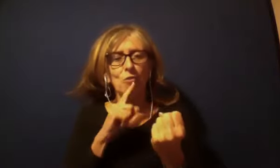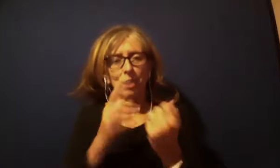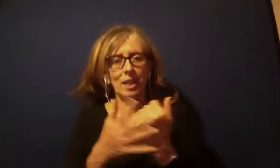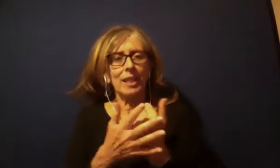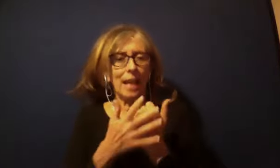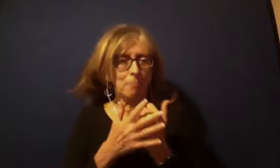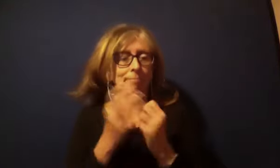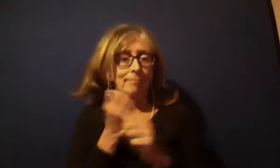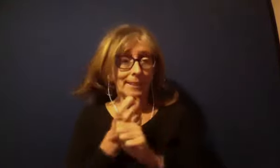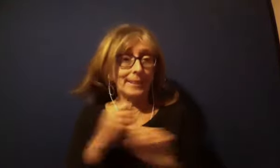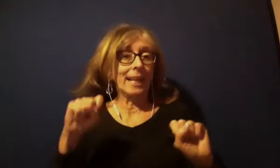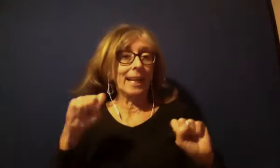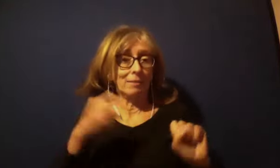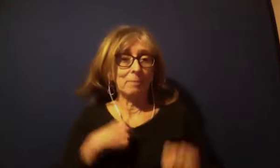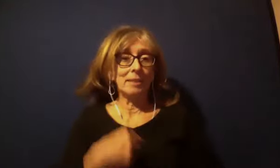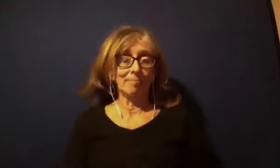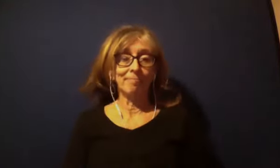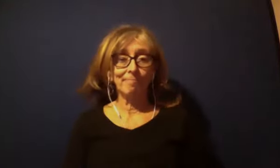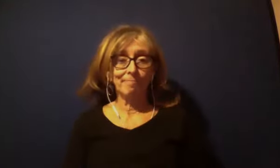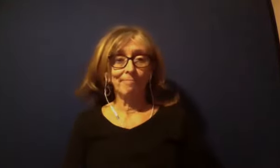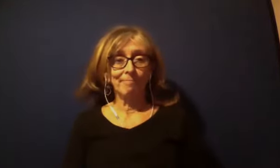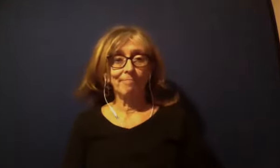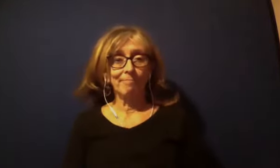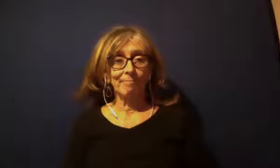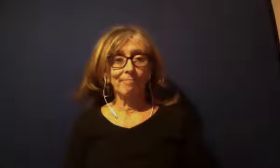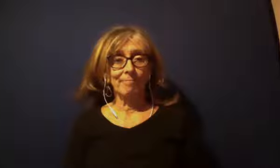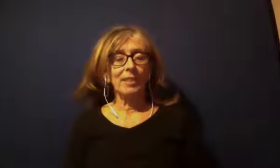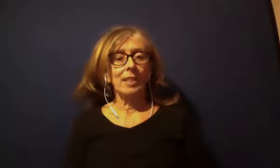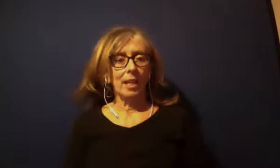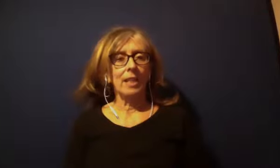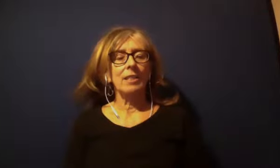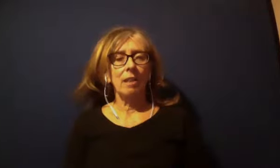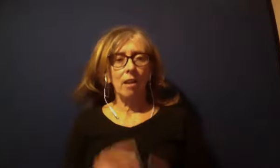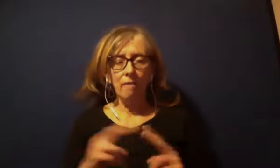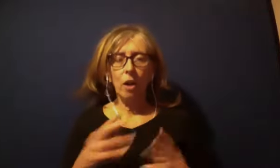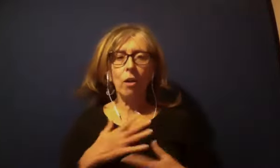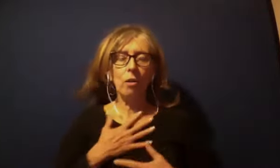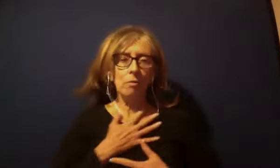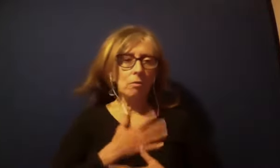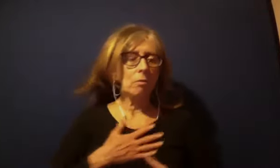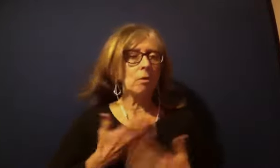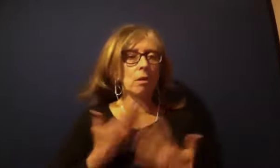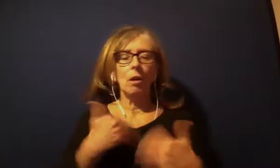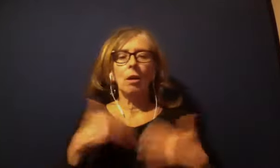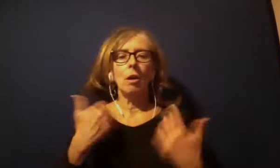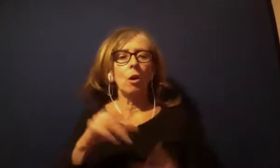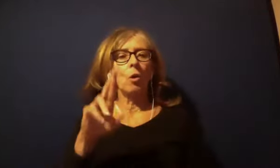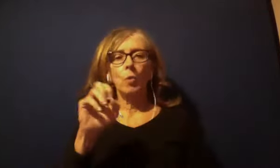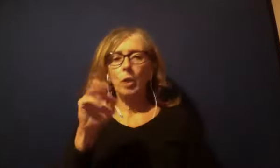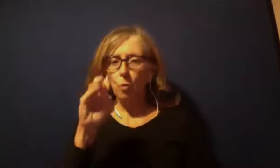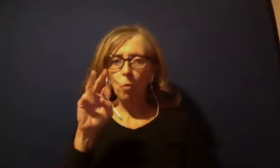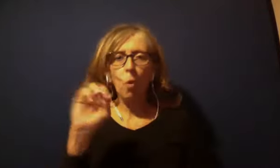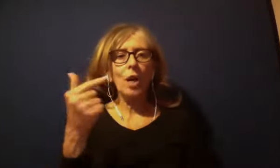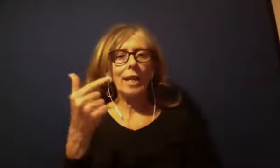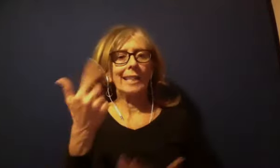has really saved the day for me. It's been the most rewarding experience that I can definitely have. And it's not